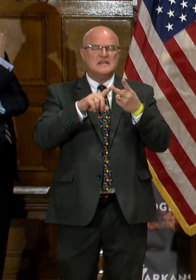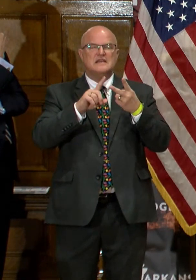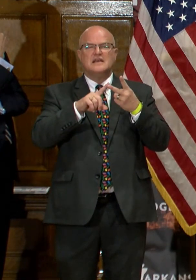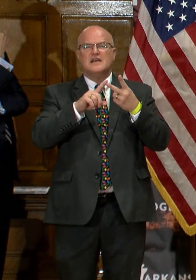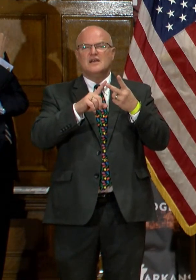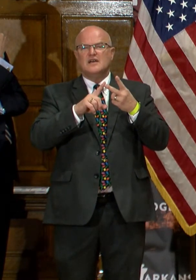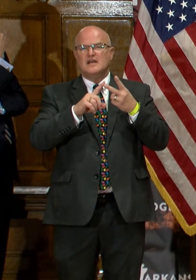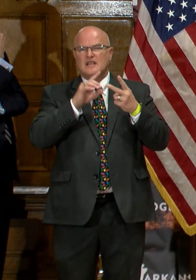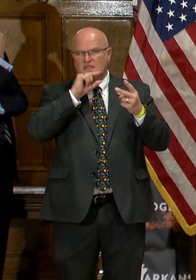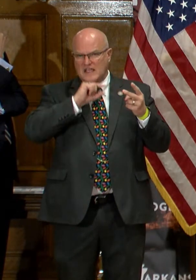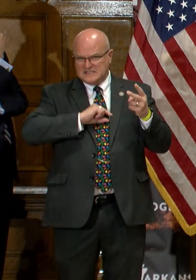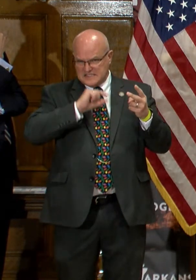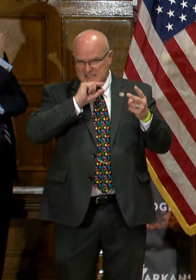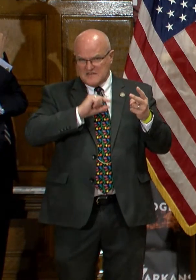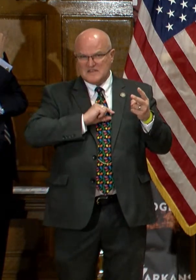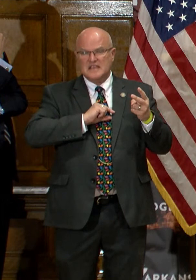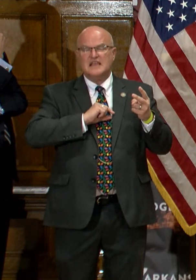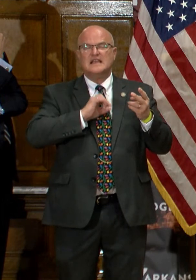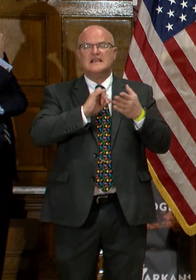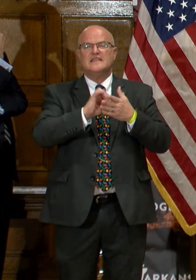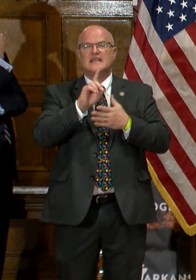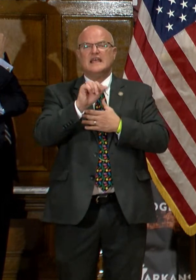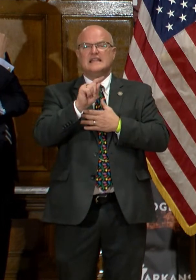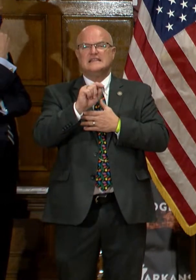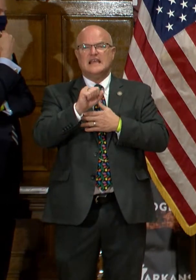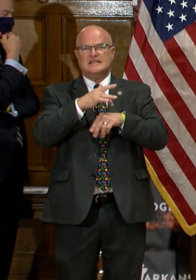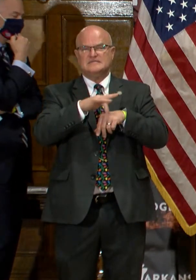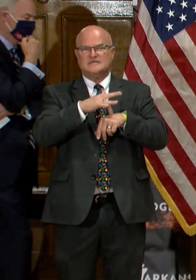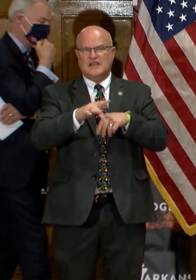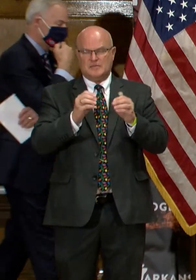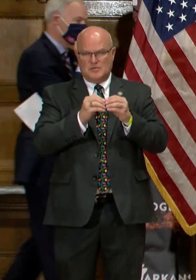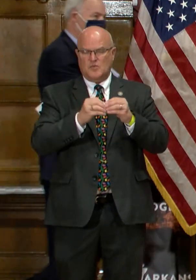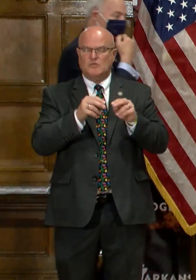clusters related to Thanksgiving as well as that data becomes available.